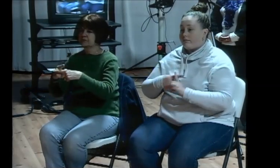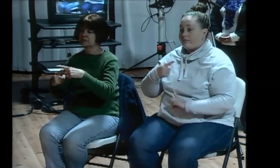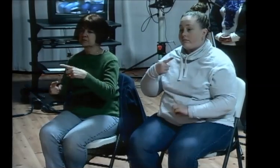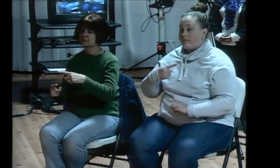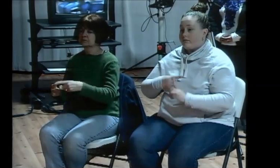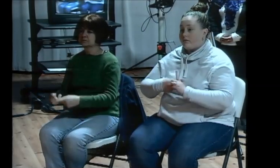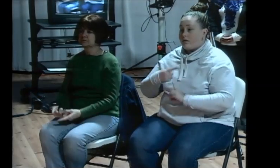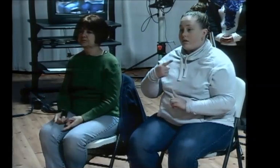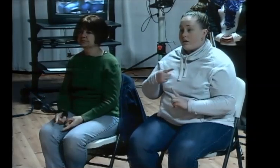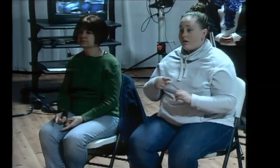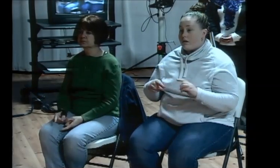Your F,